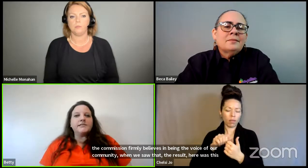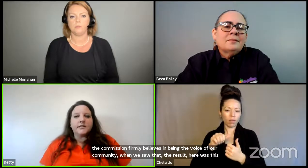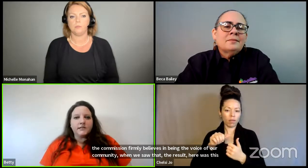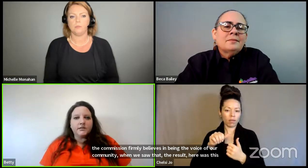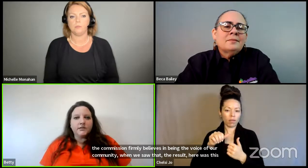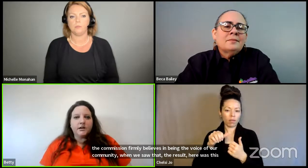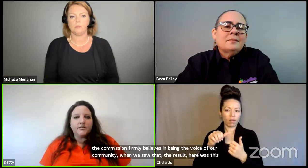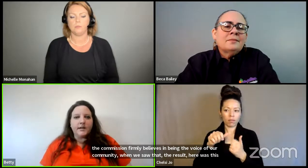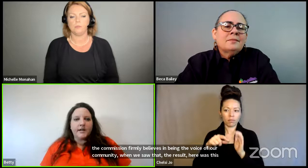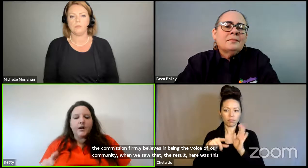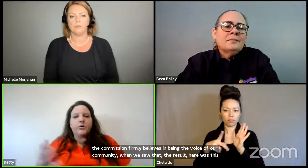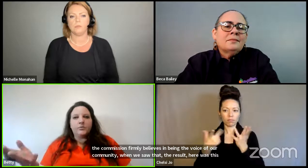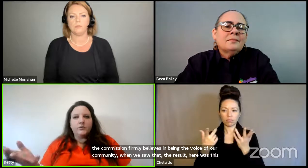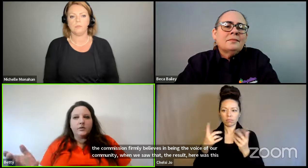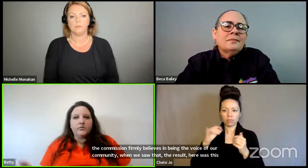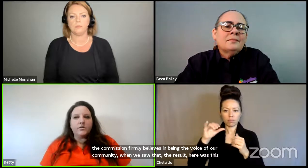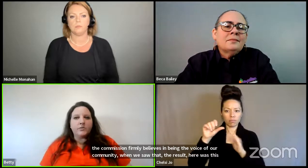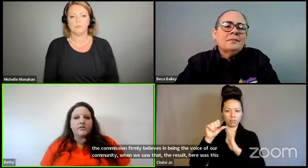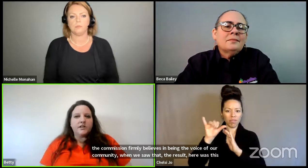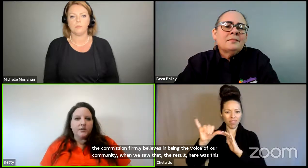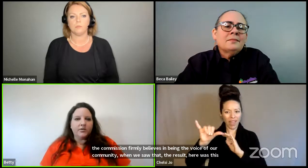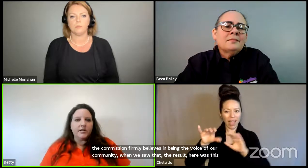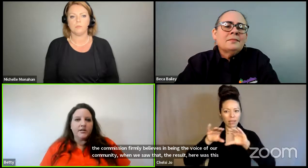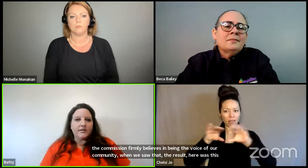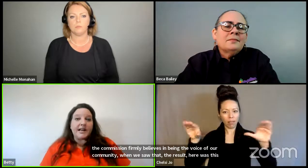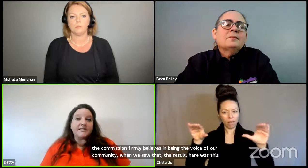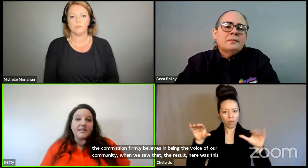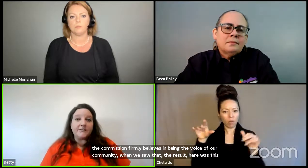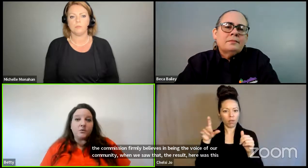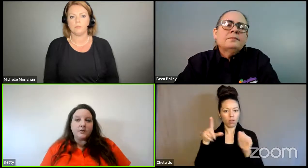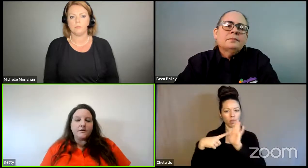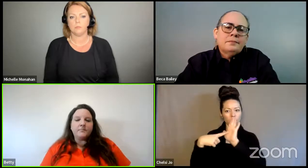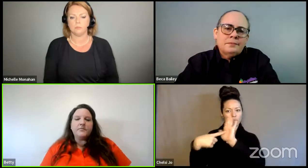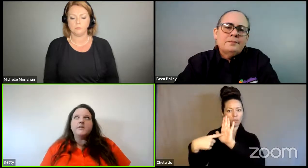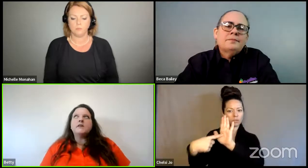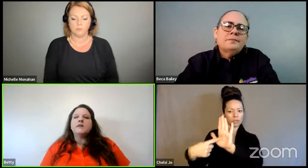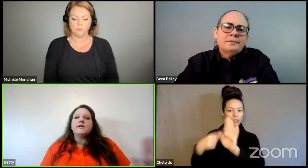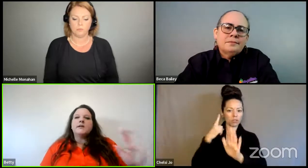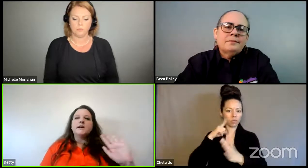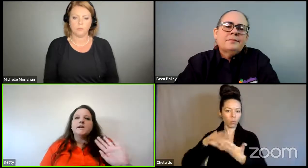be present and help with what the community is asking for.